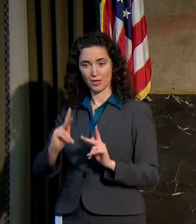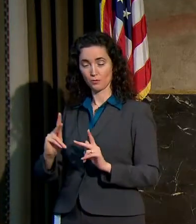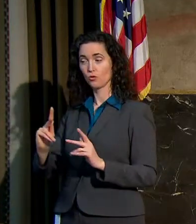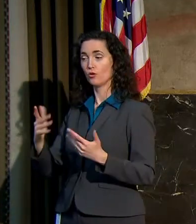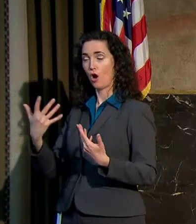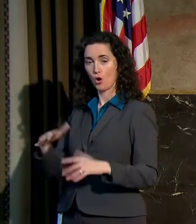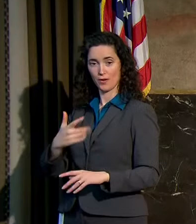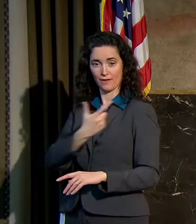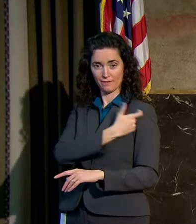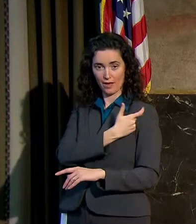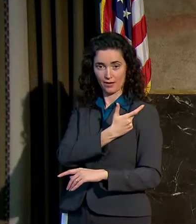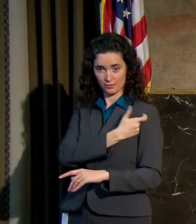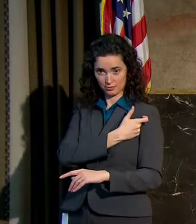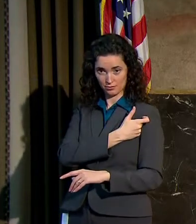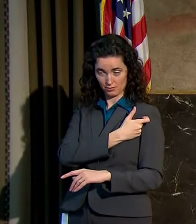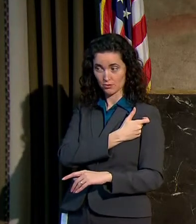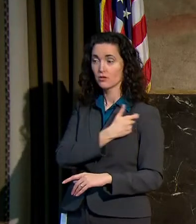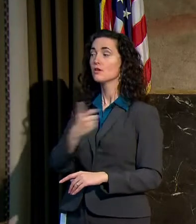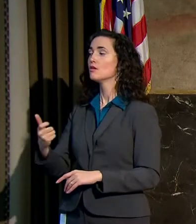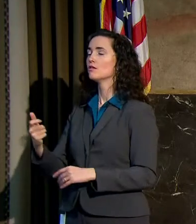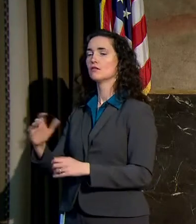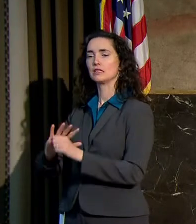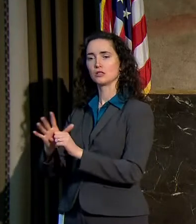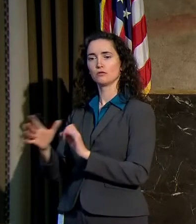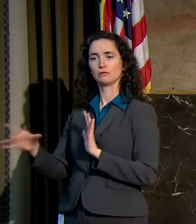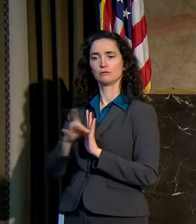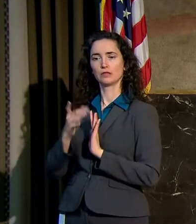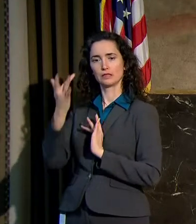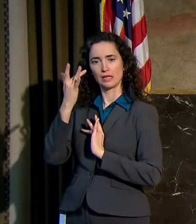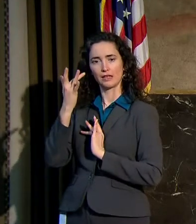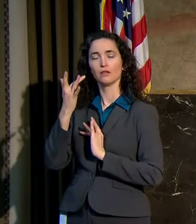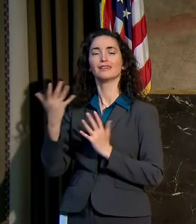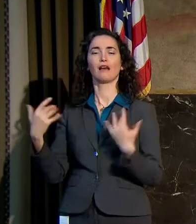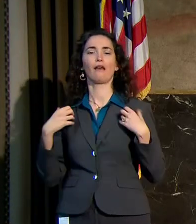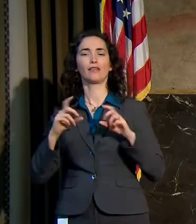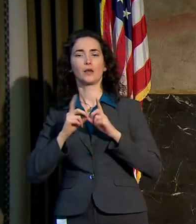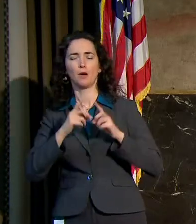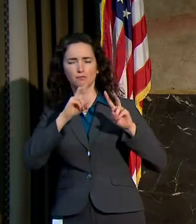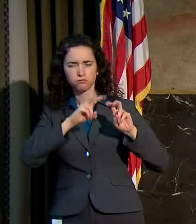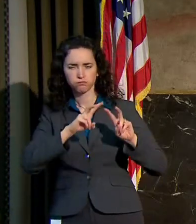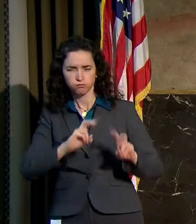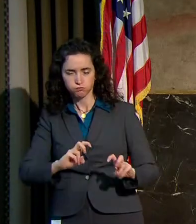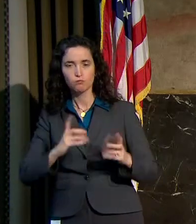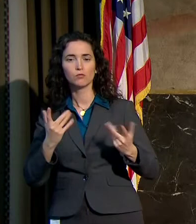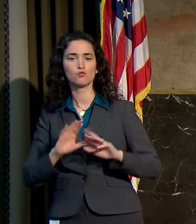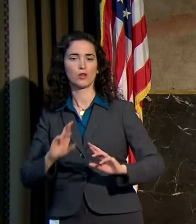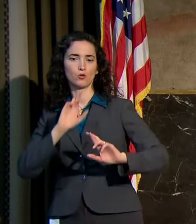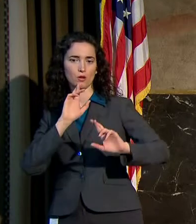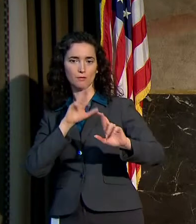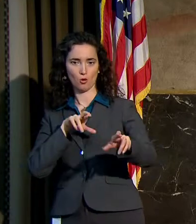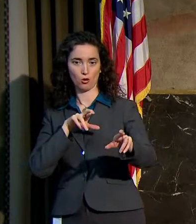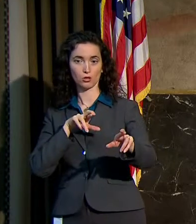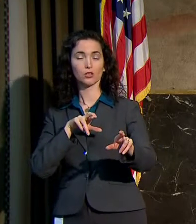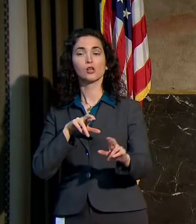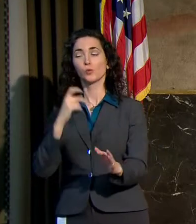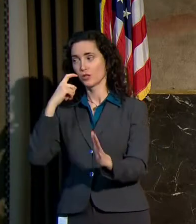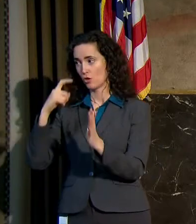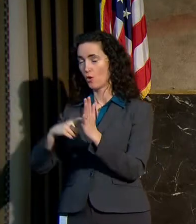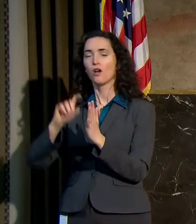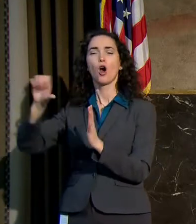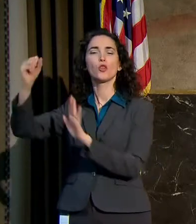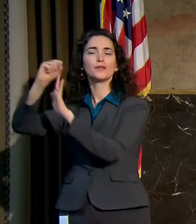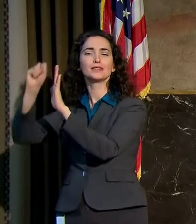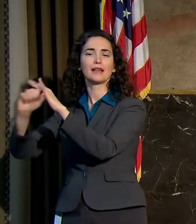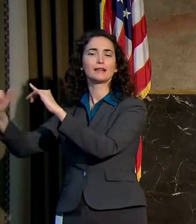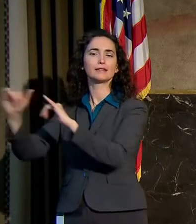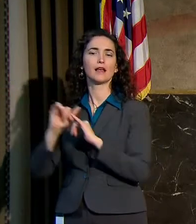across the state. And as we expected from the data that we had seen from other states, the majority of reinfections to date have